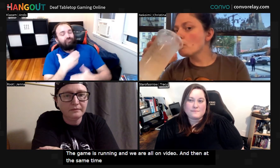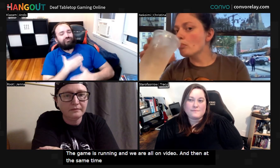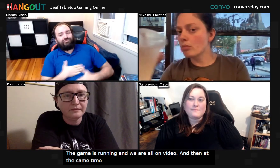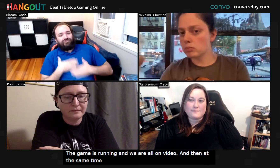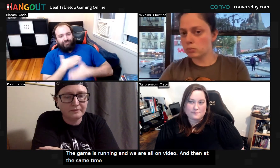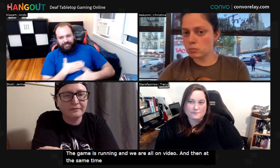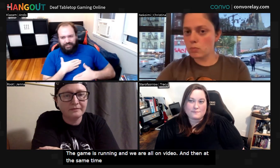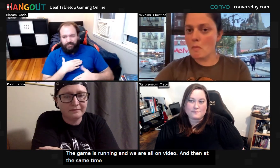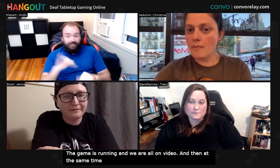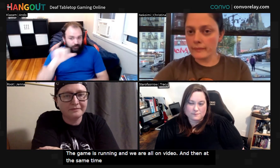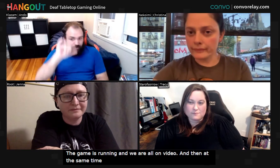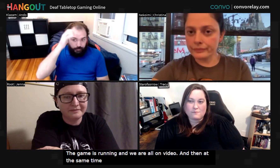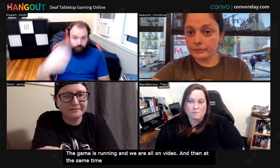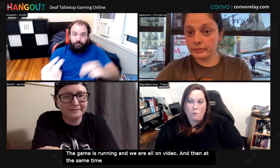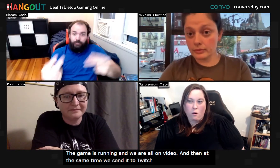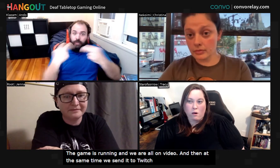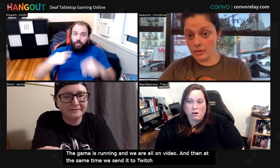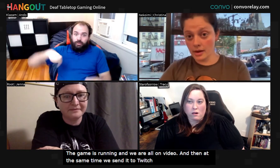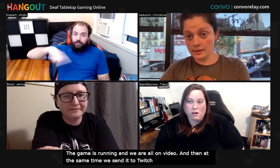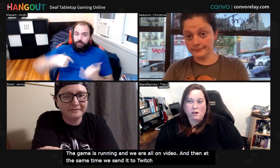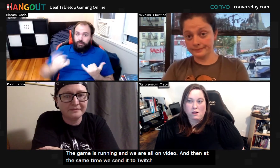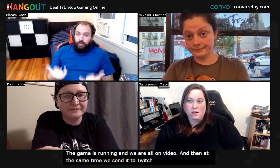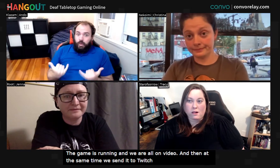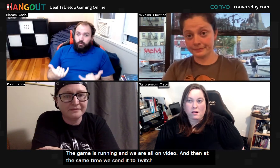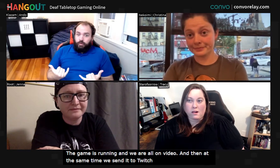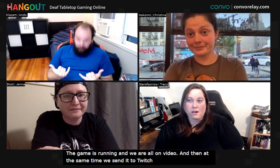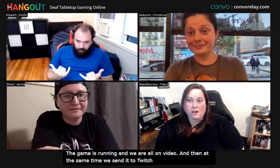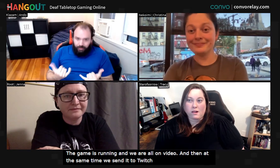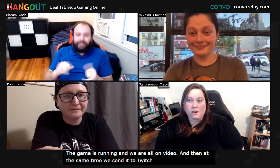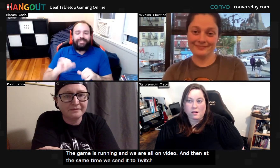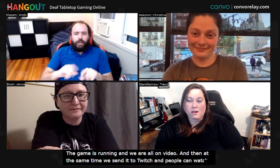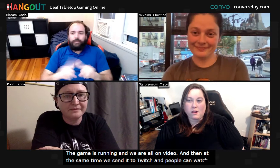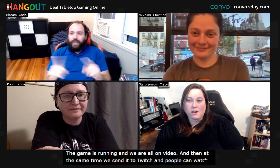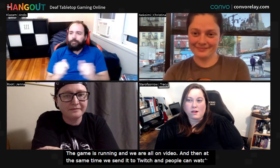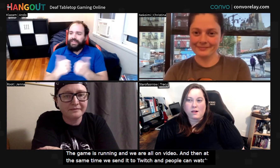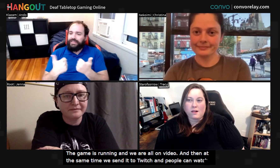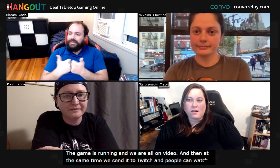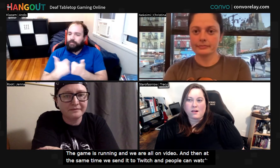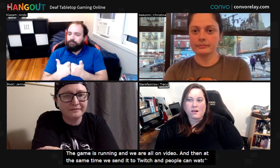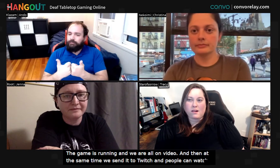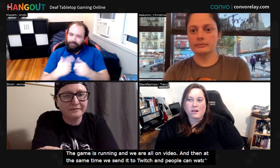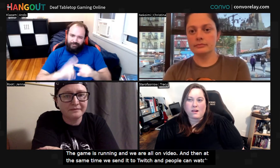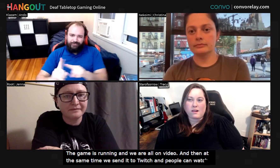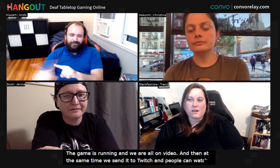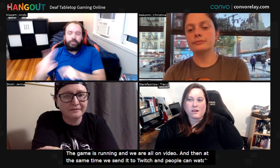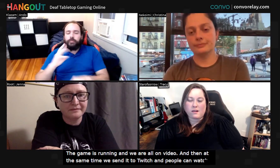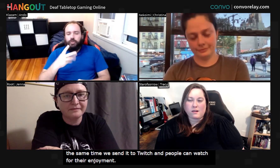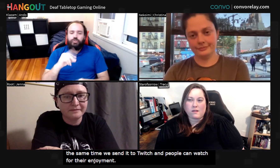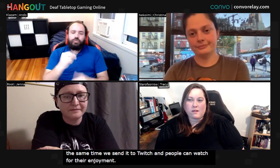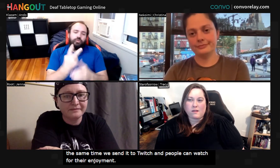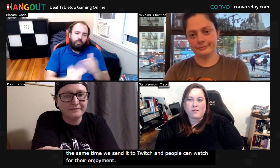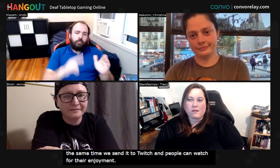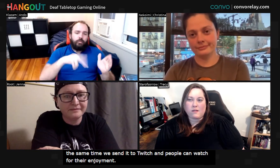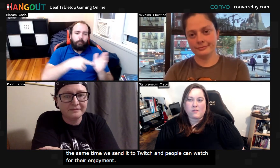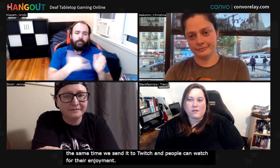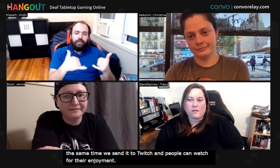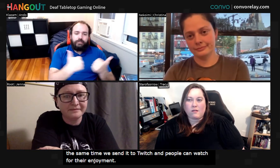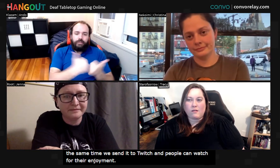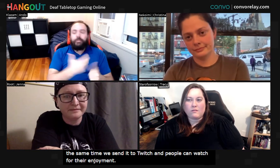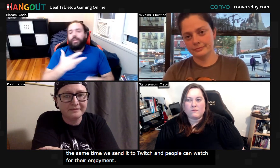can watch and for their enjoyment. And that when we know, like for you're being watched like now, so it's just like the games they watch, and so you can do the